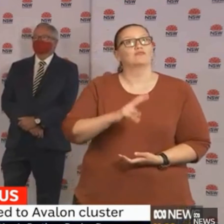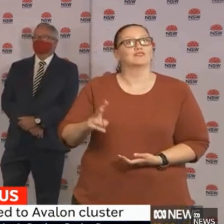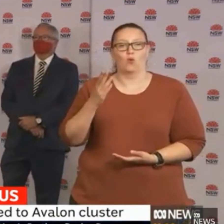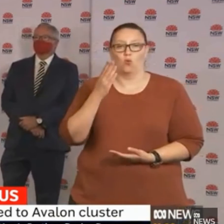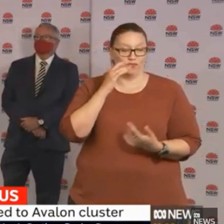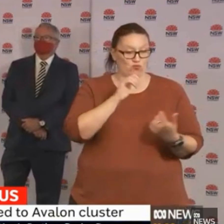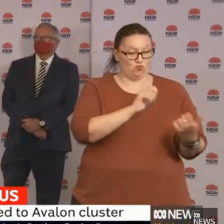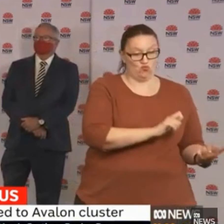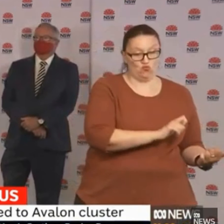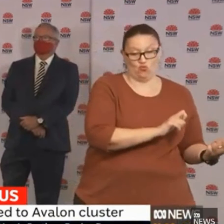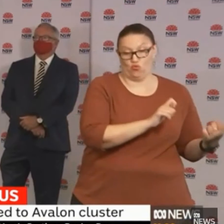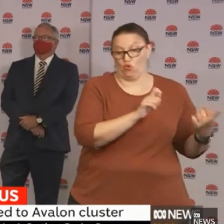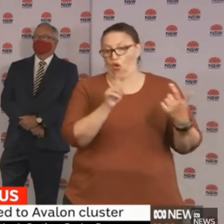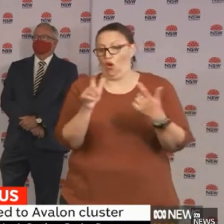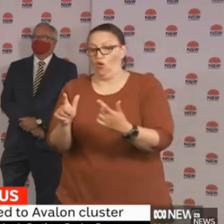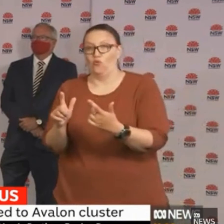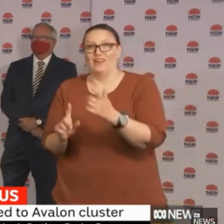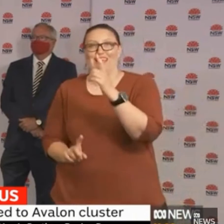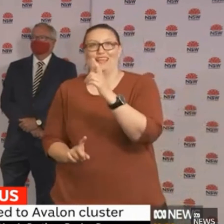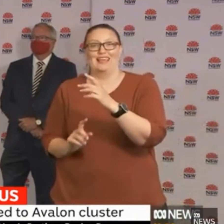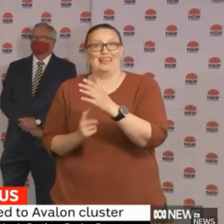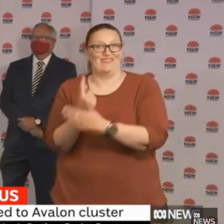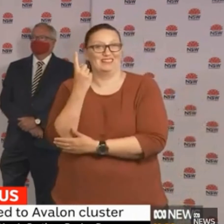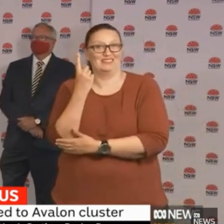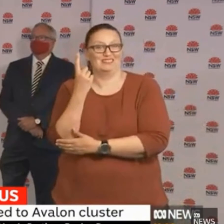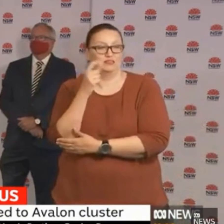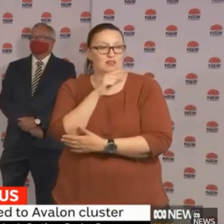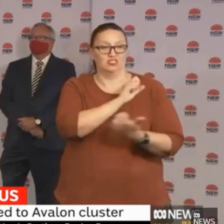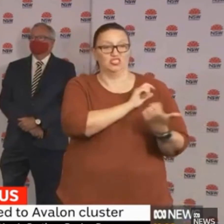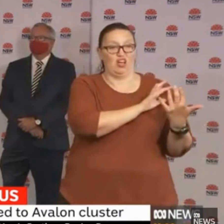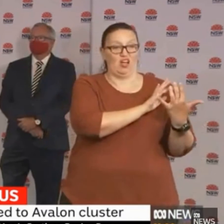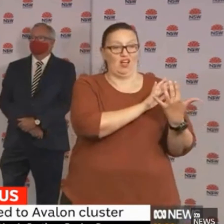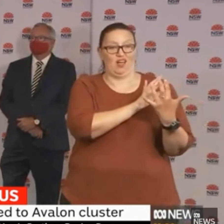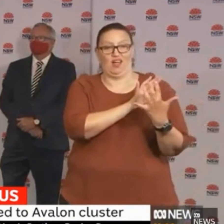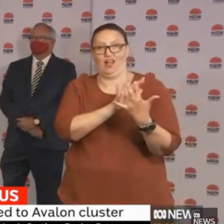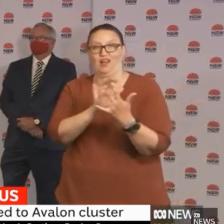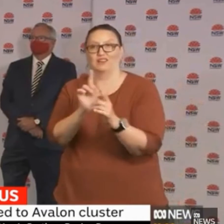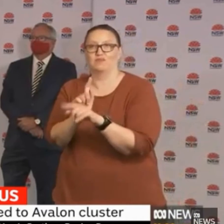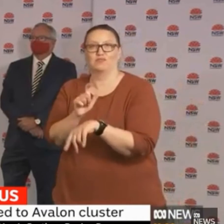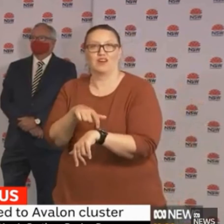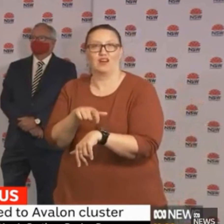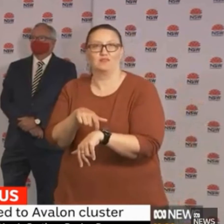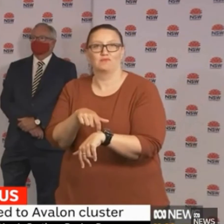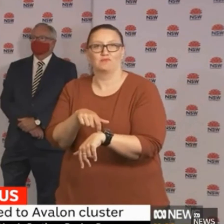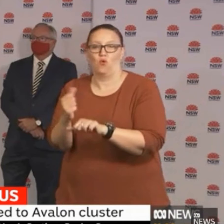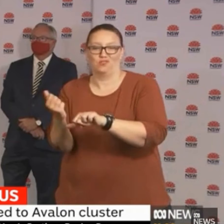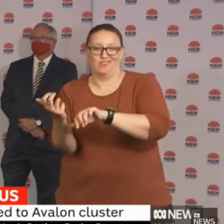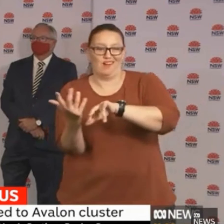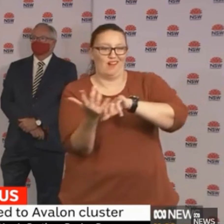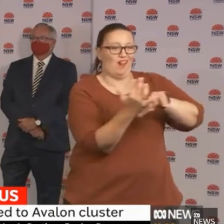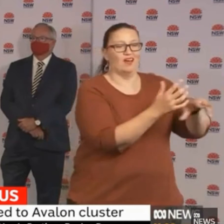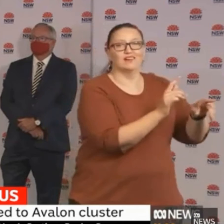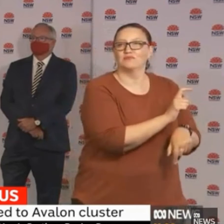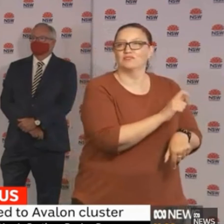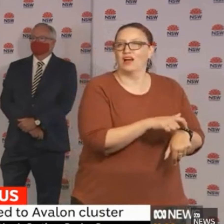and from an event is more risky than actually being at the event, because you don't want large numbers of people all arriving somewhere at the same time, all departing at the